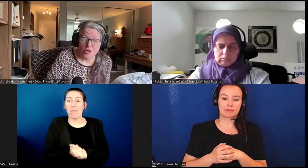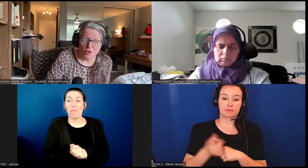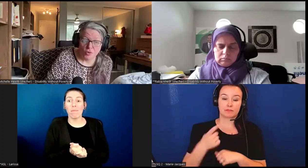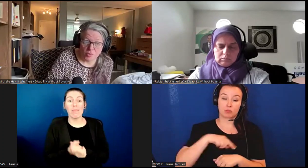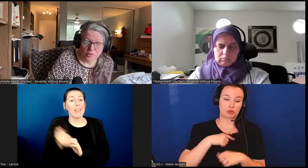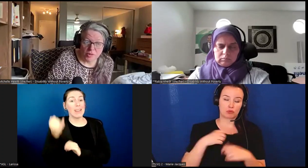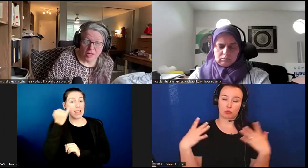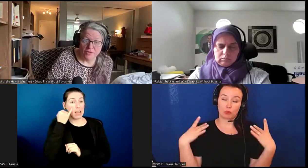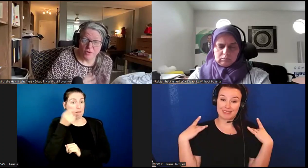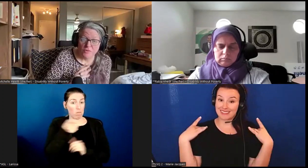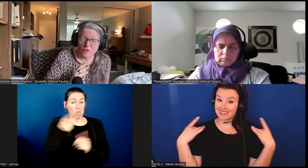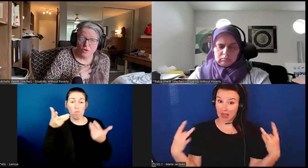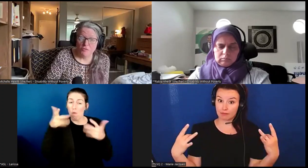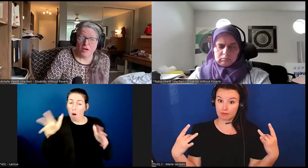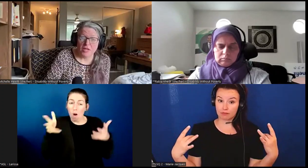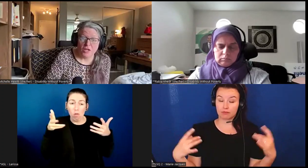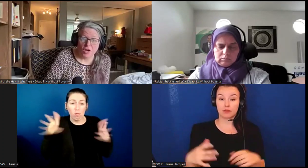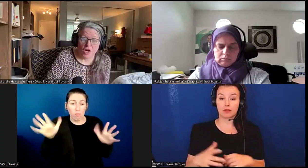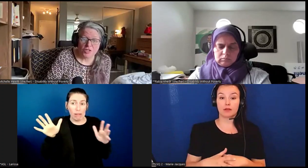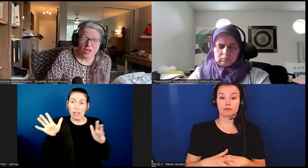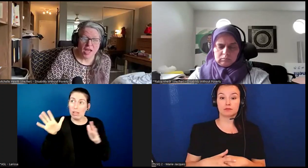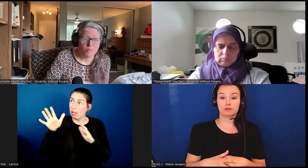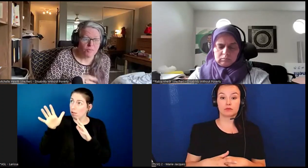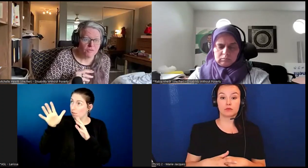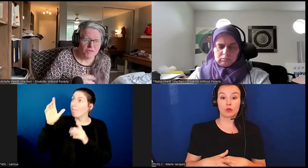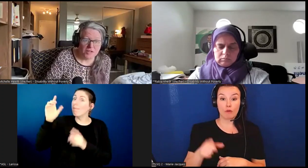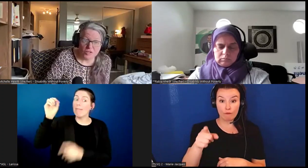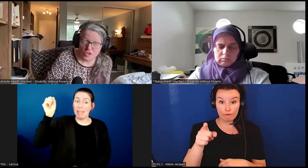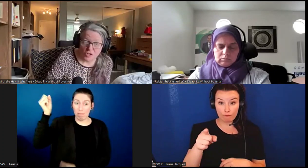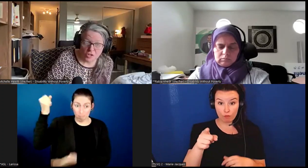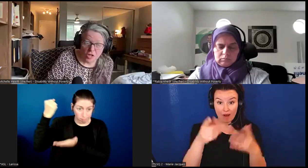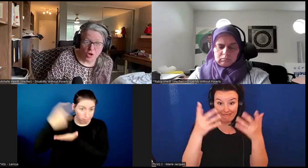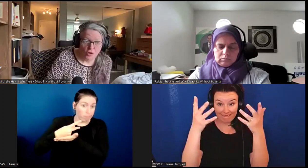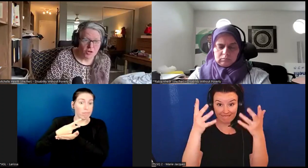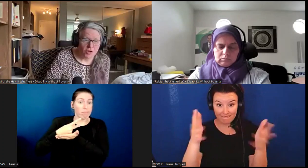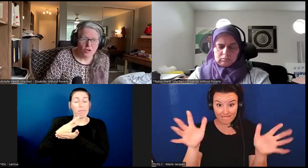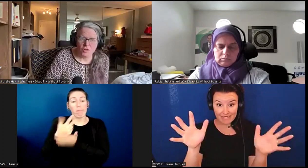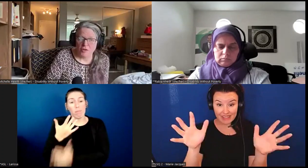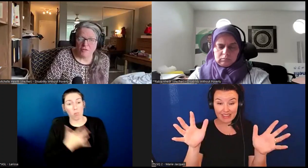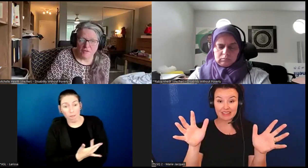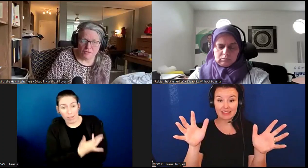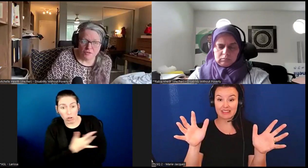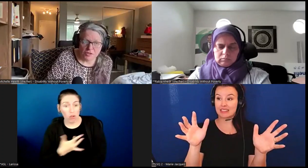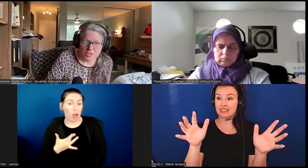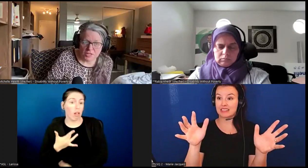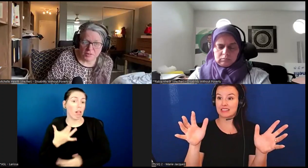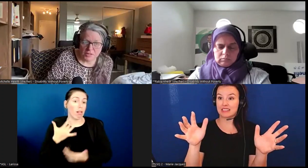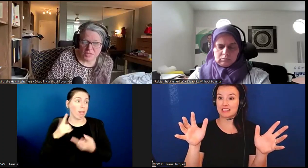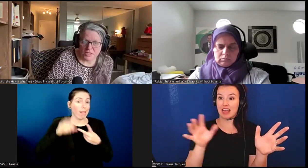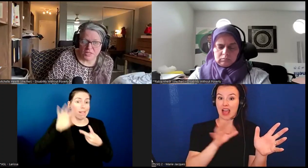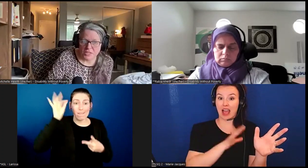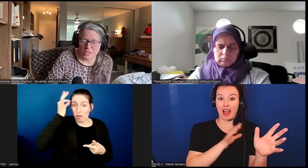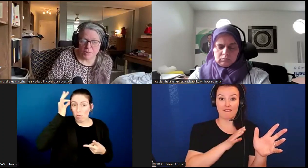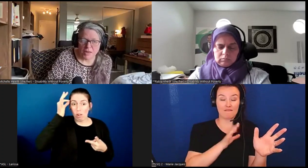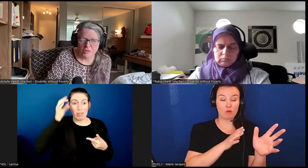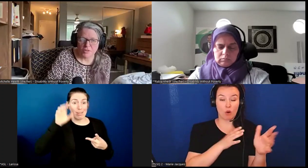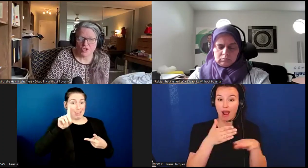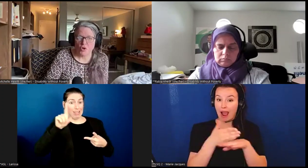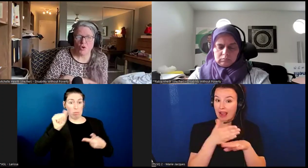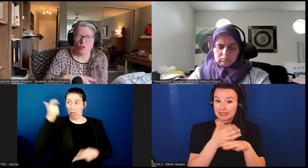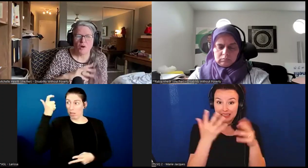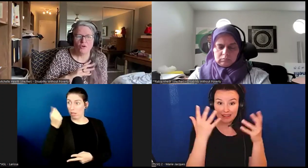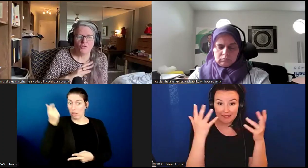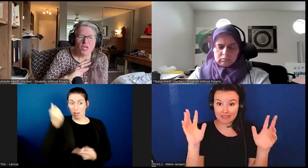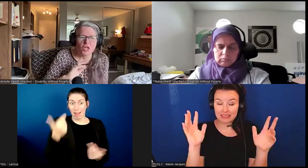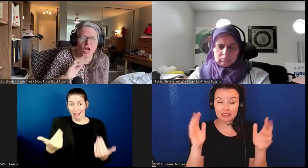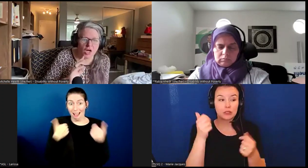through a hoop, if you have already got a provincial or another federal disability assistance payment, so